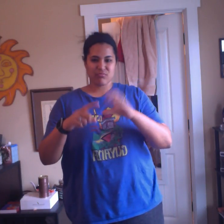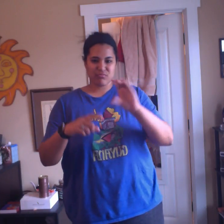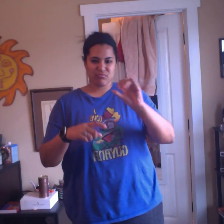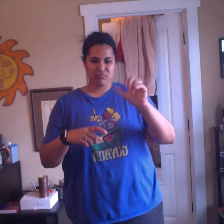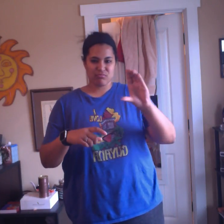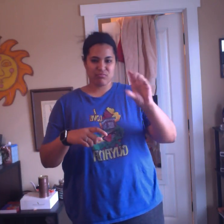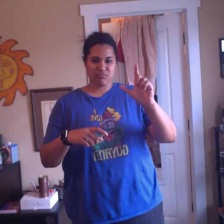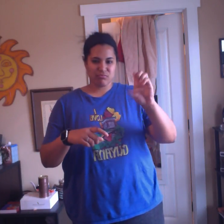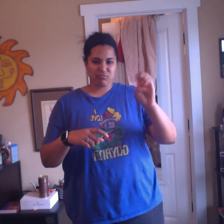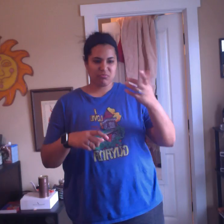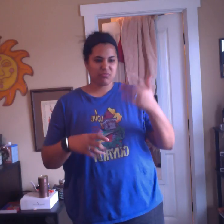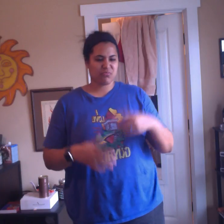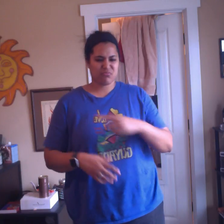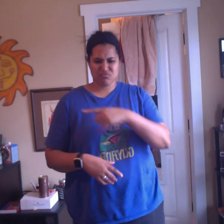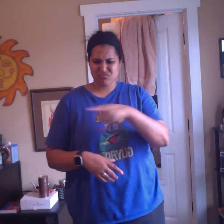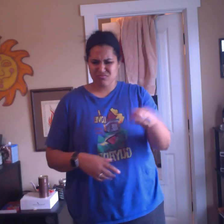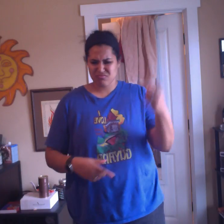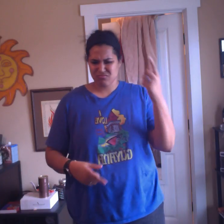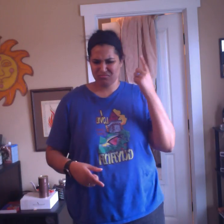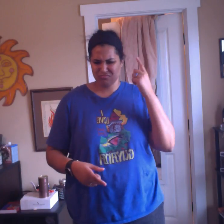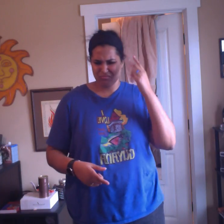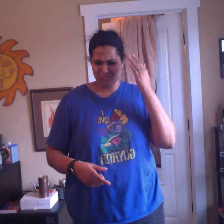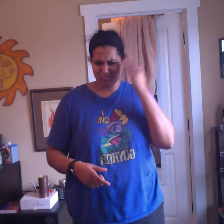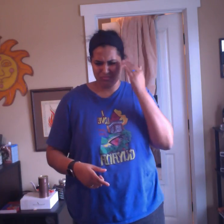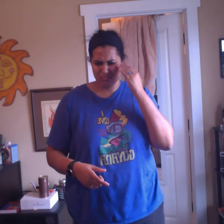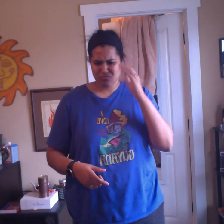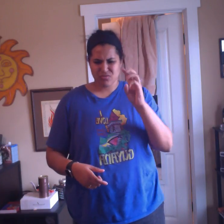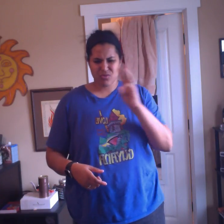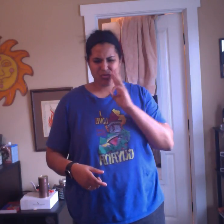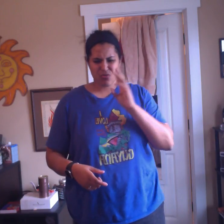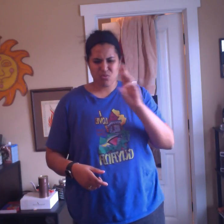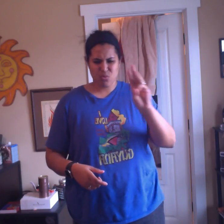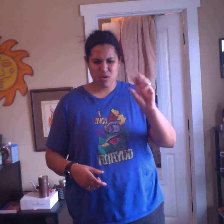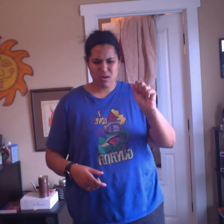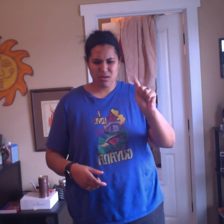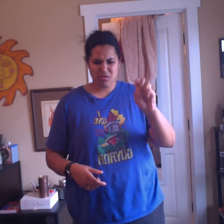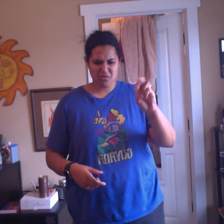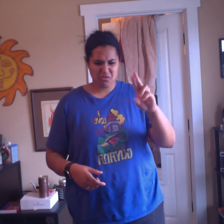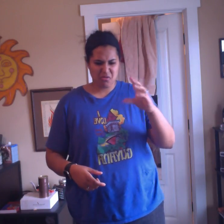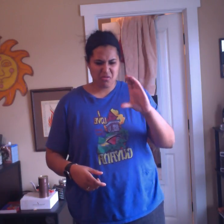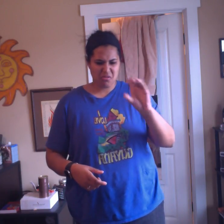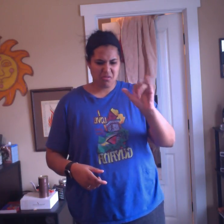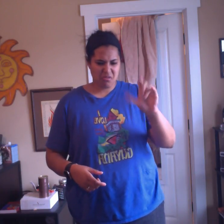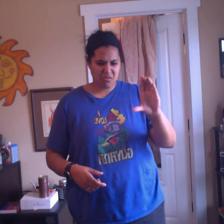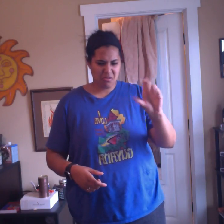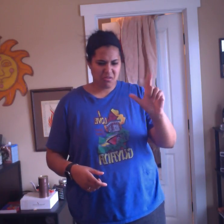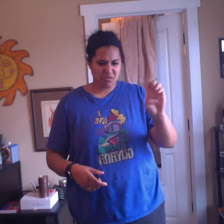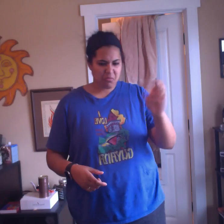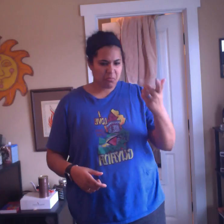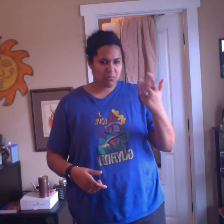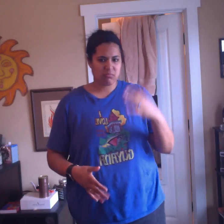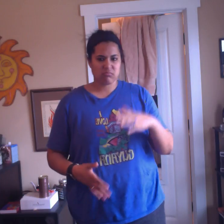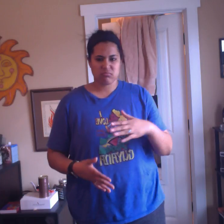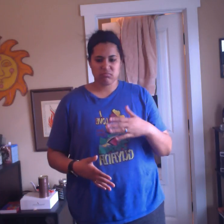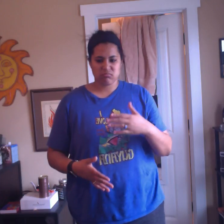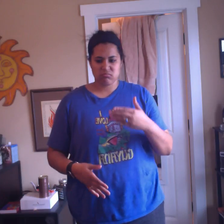water cycle, you may be familiar with this image. But wait, it involves much, much